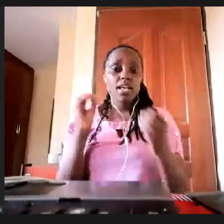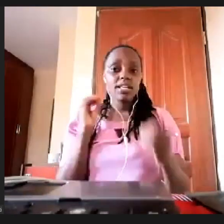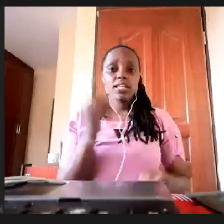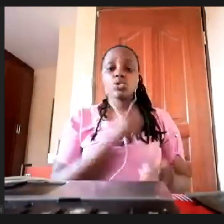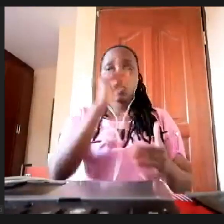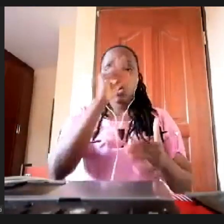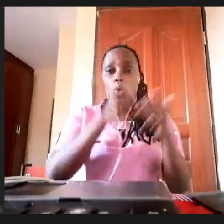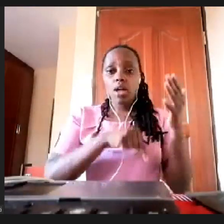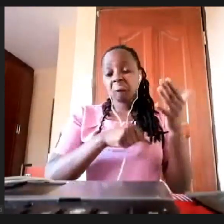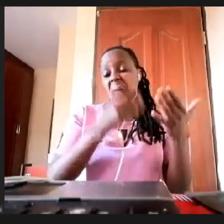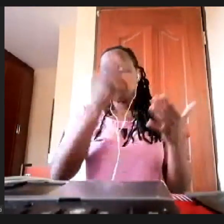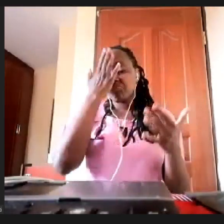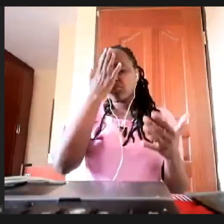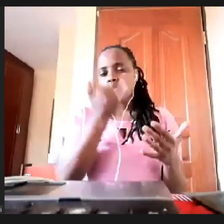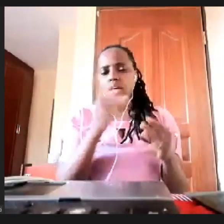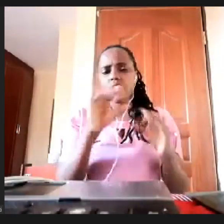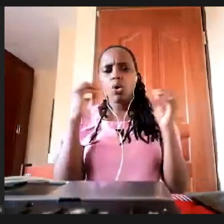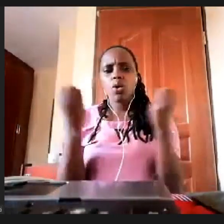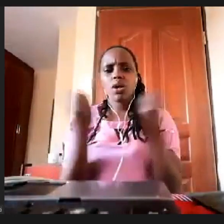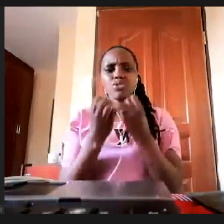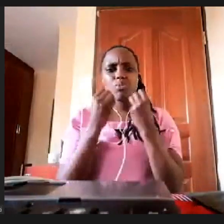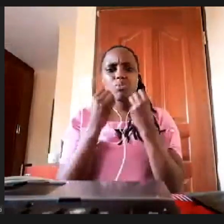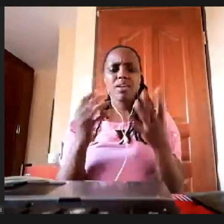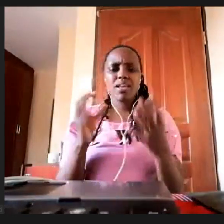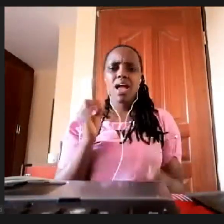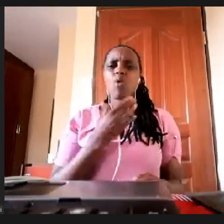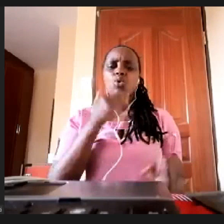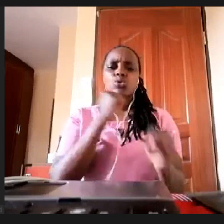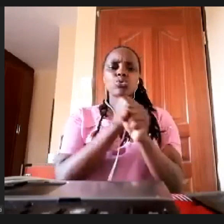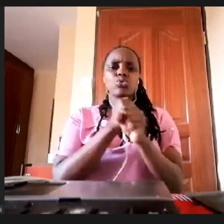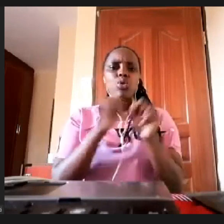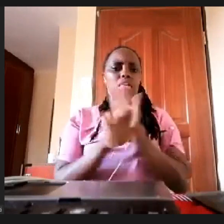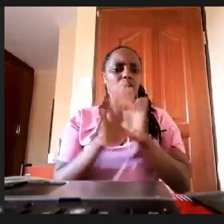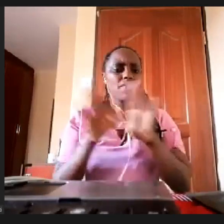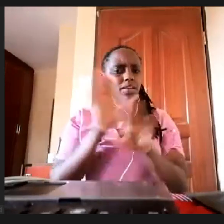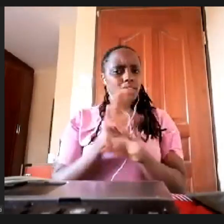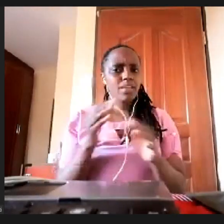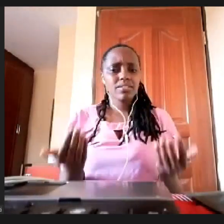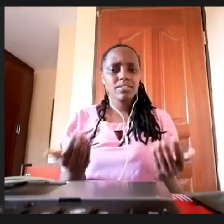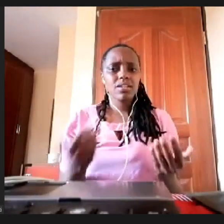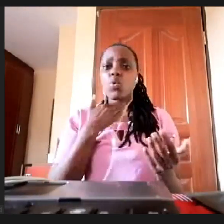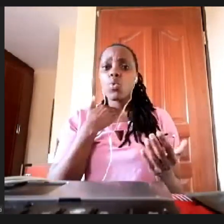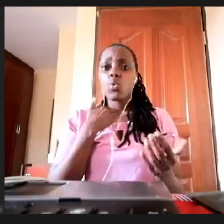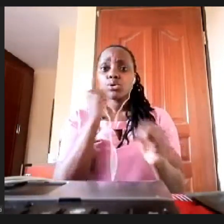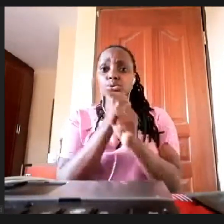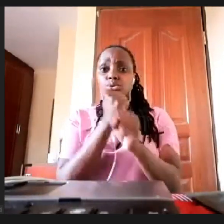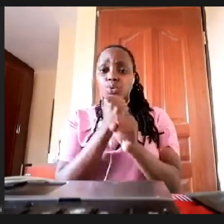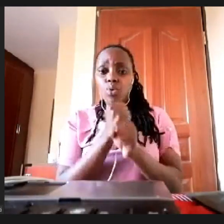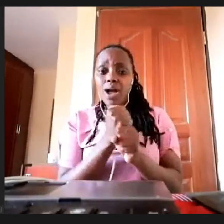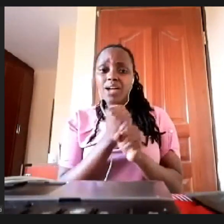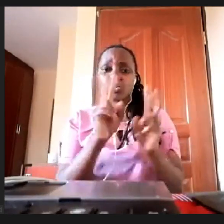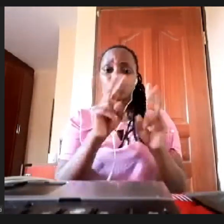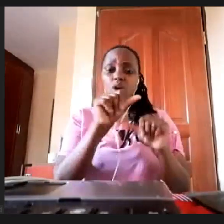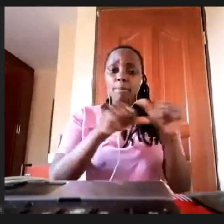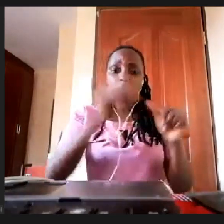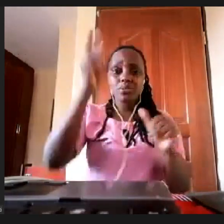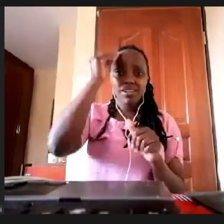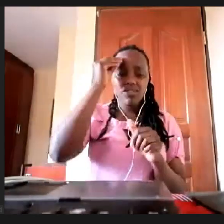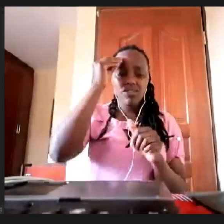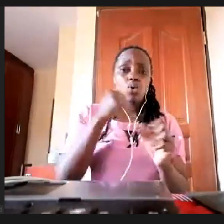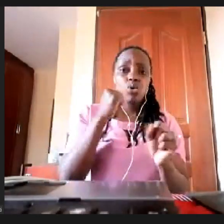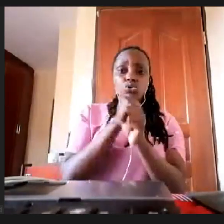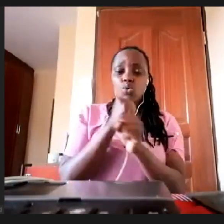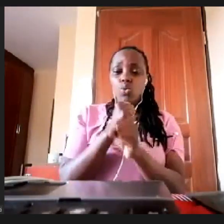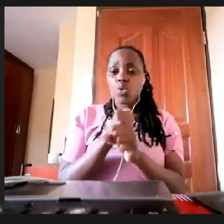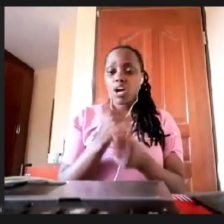because in many organizations we find that we want to do everything. We want to work on education, we want to work on health,